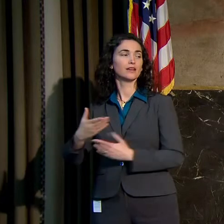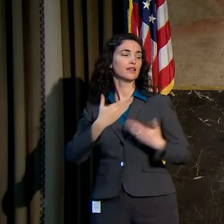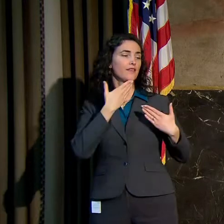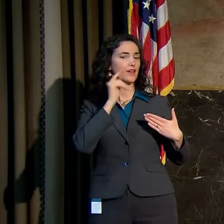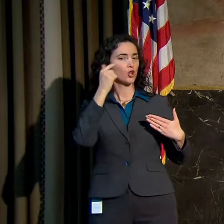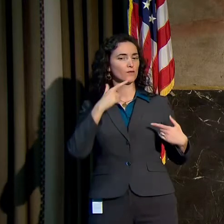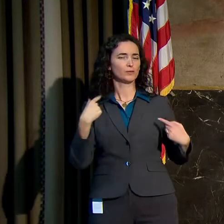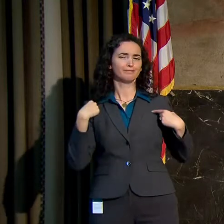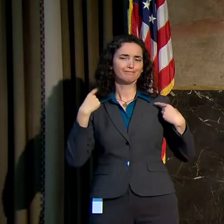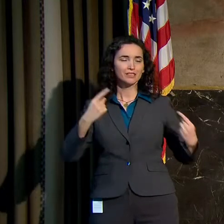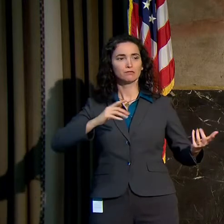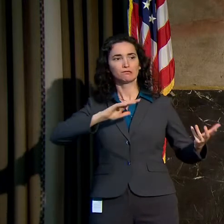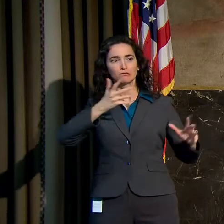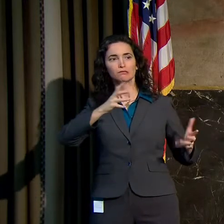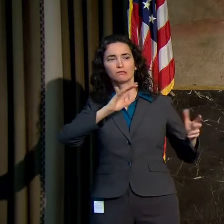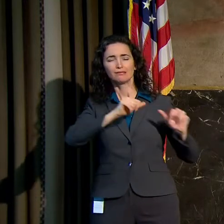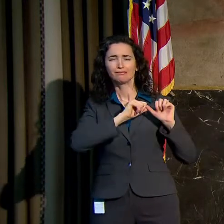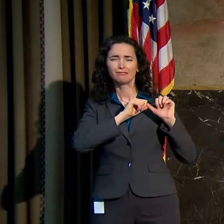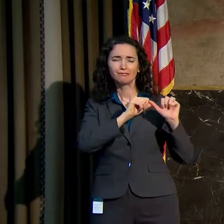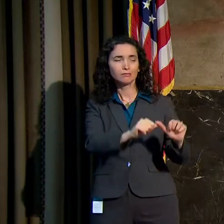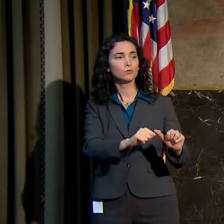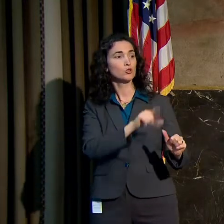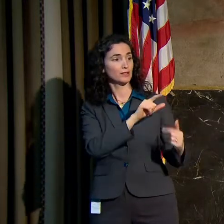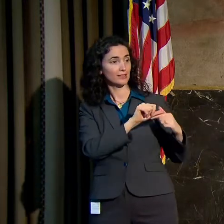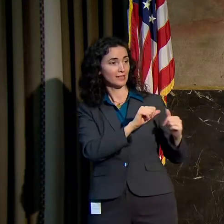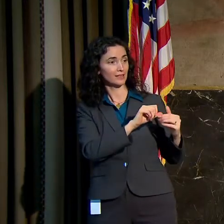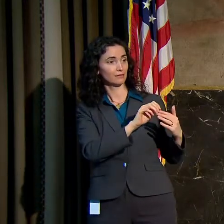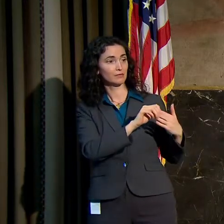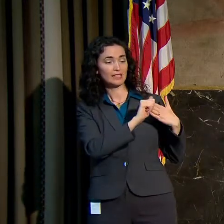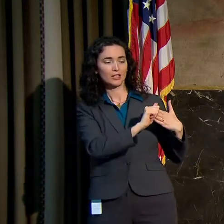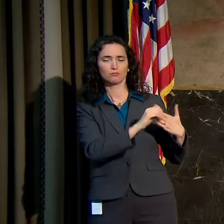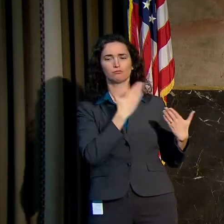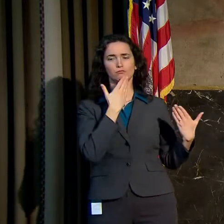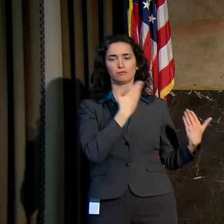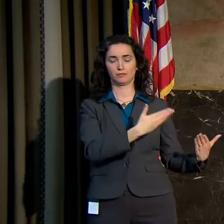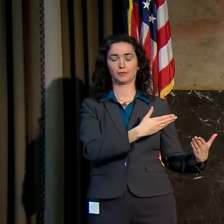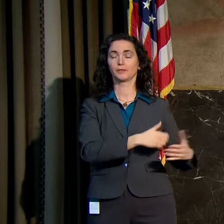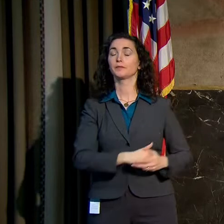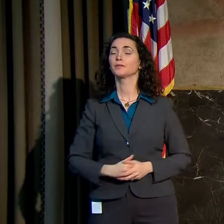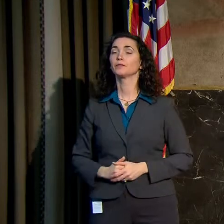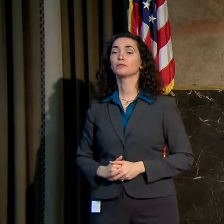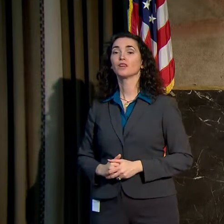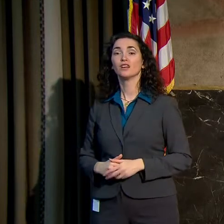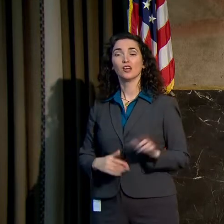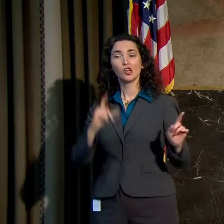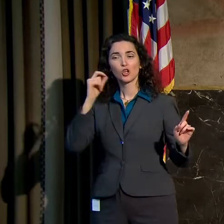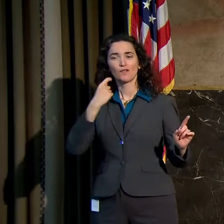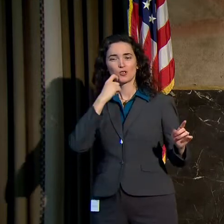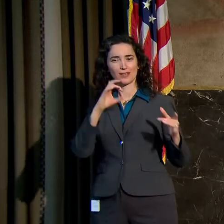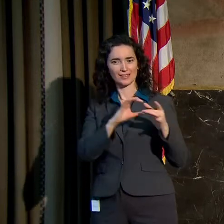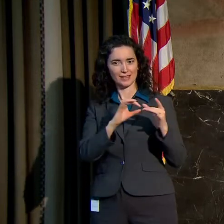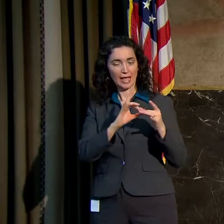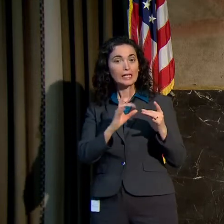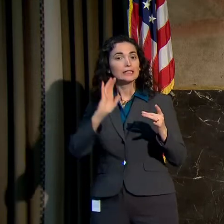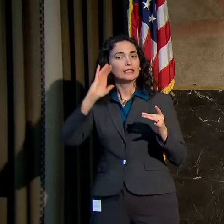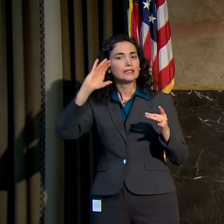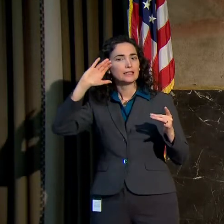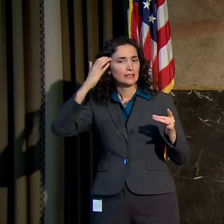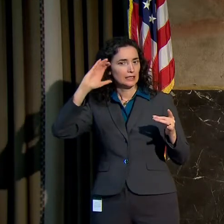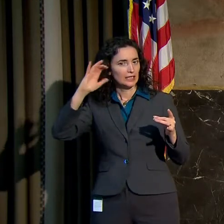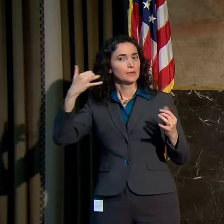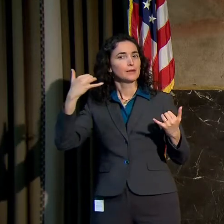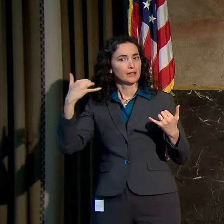this continued crisis. And as the Governor said, I think there's reason to believe that we're likely in the process